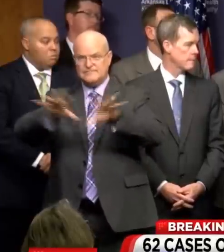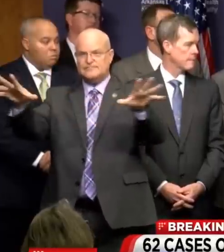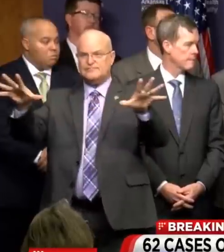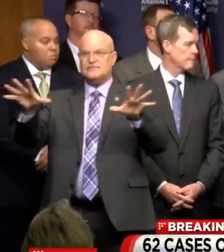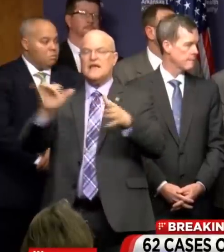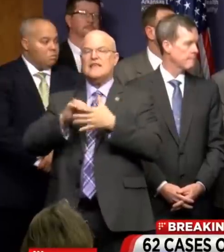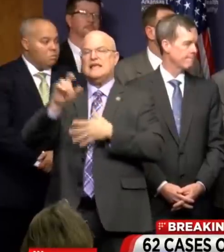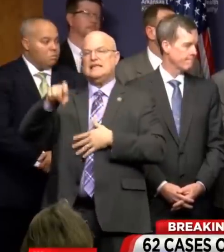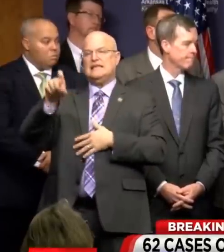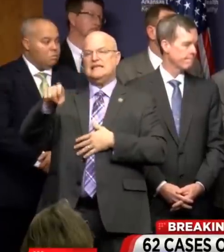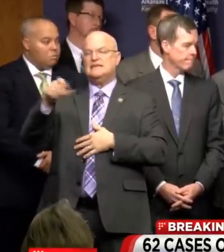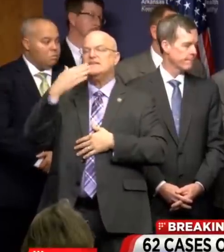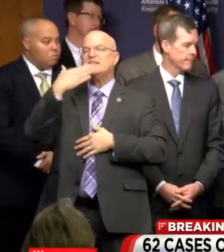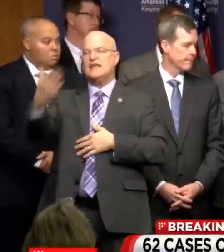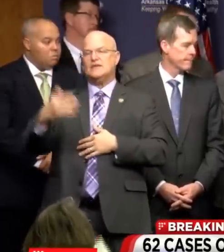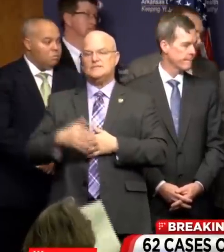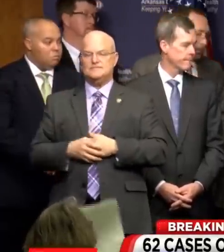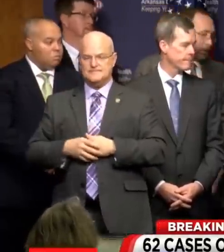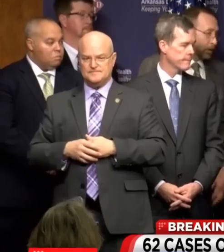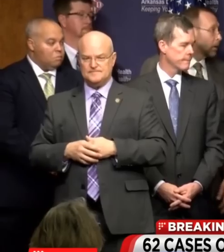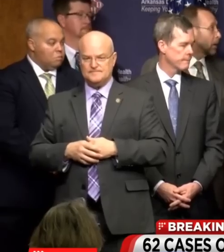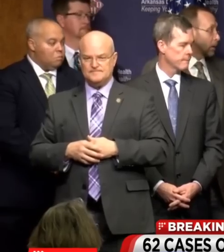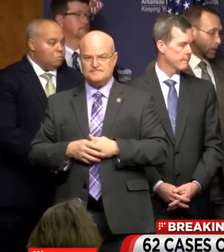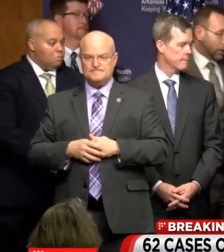you all that you need. So thank you.